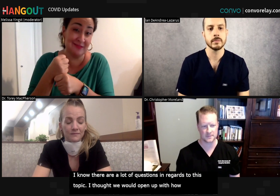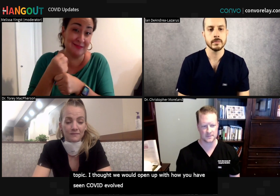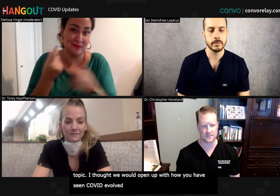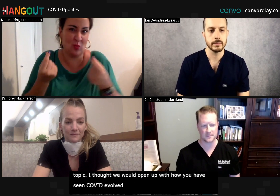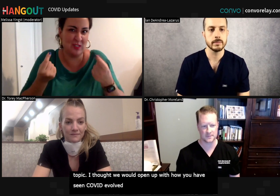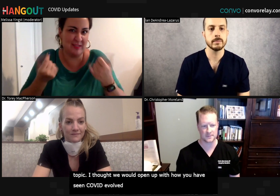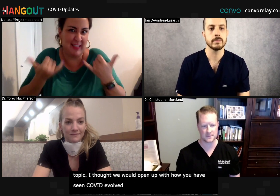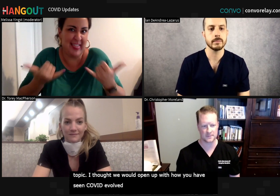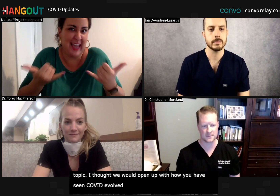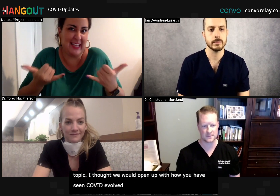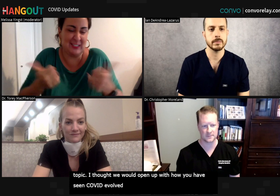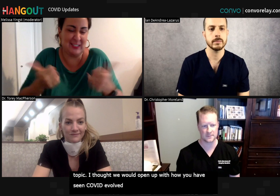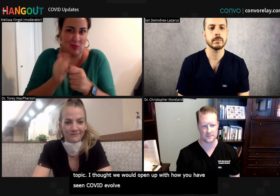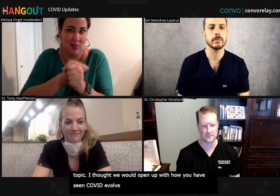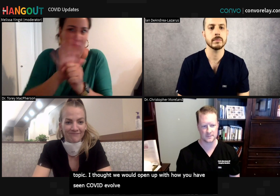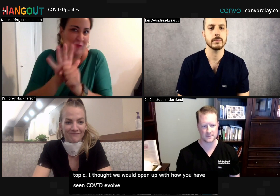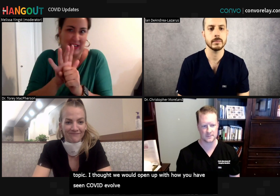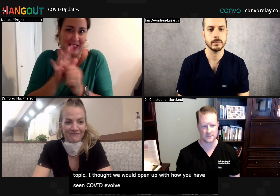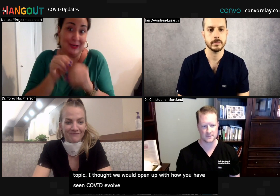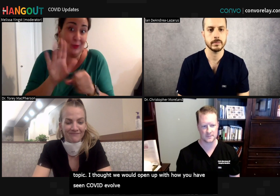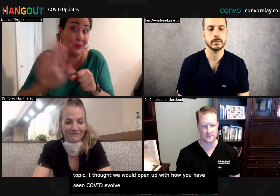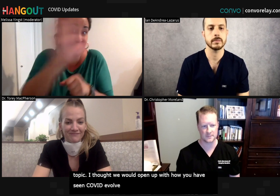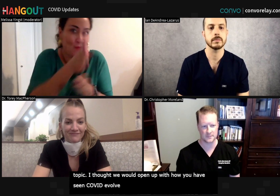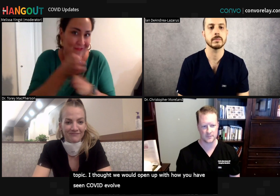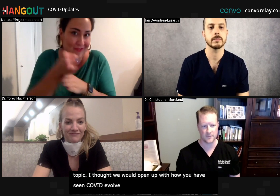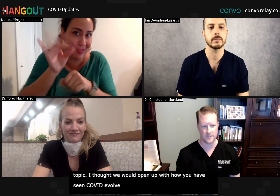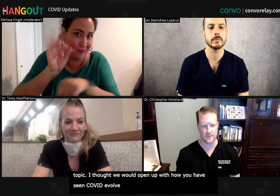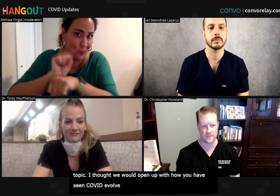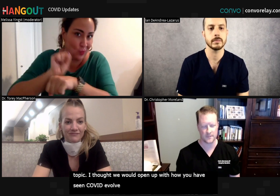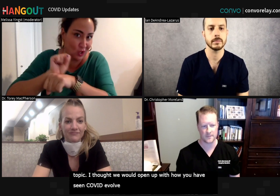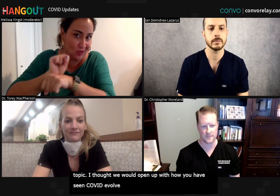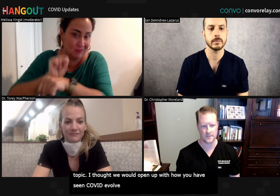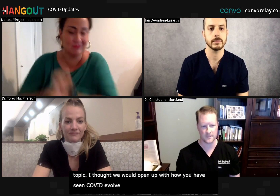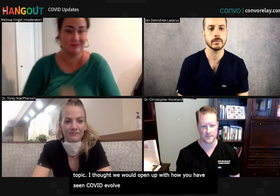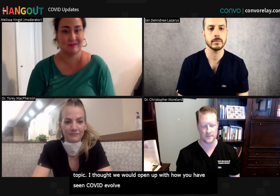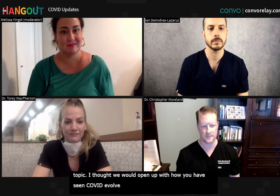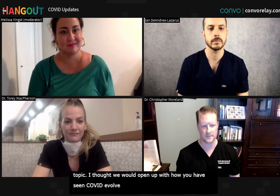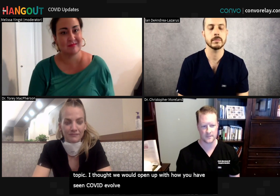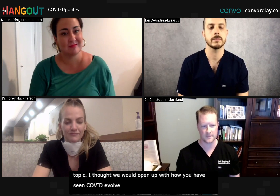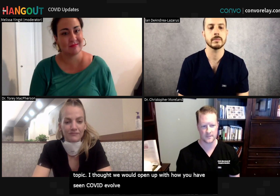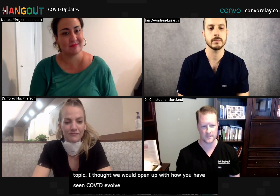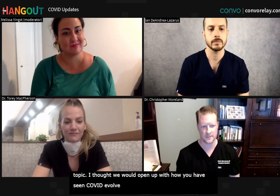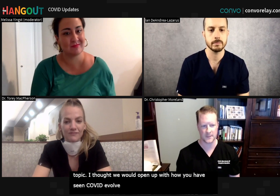2 years now? What is the latest with COVID in your field of work?